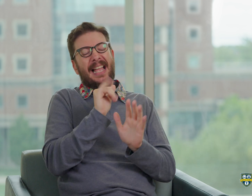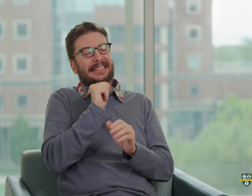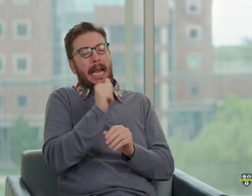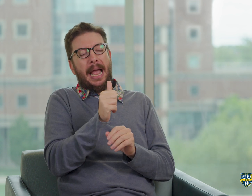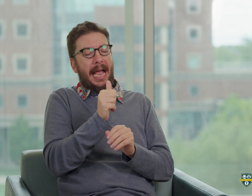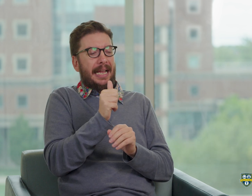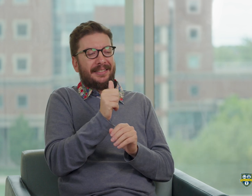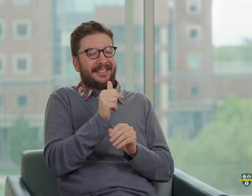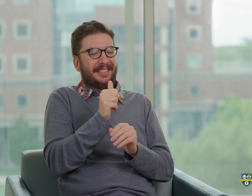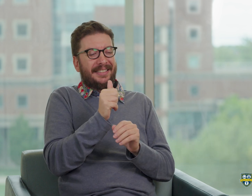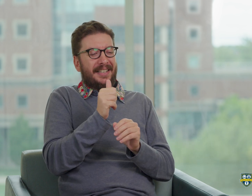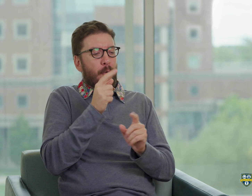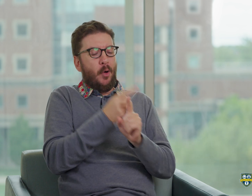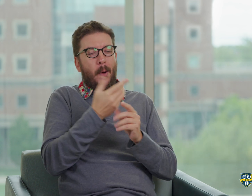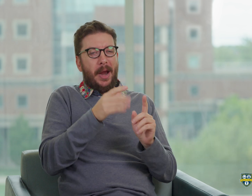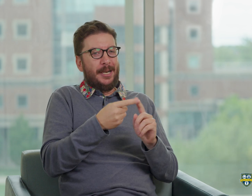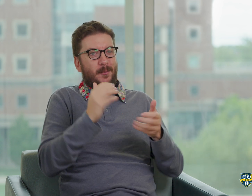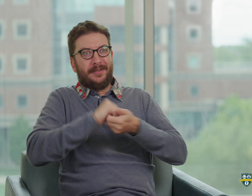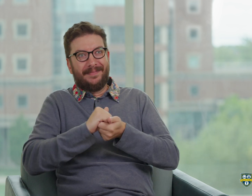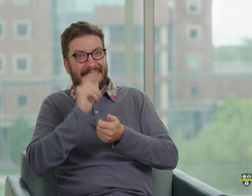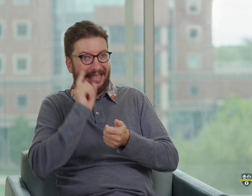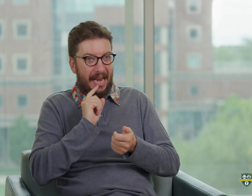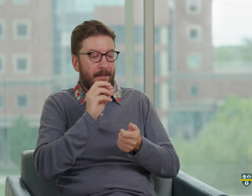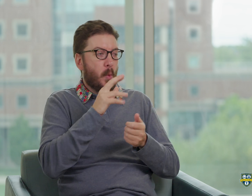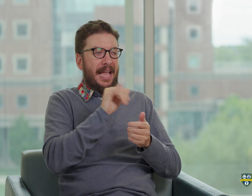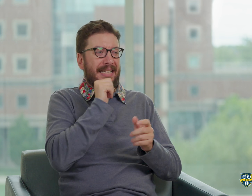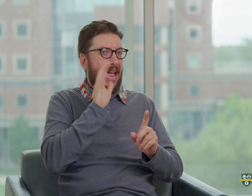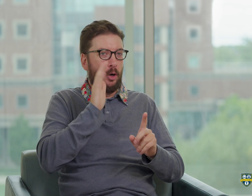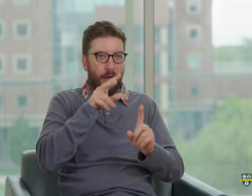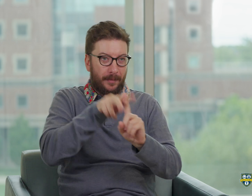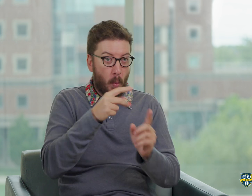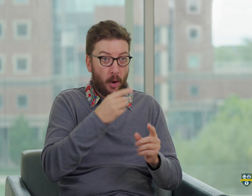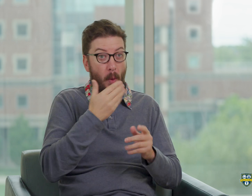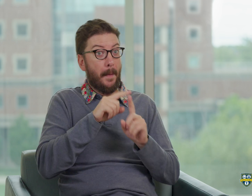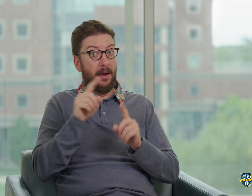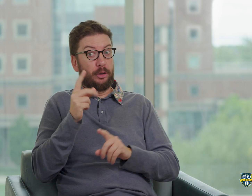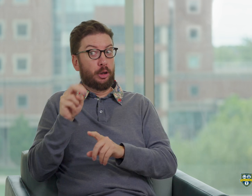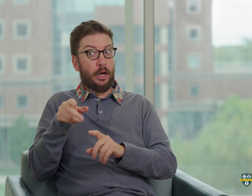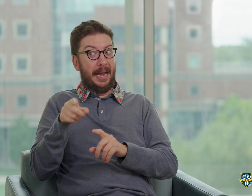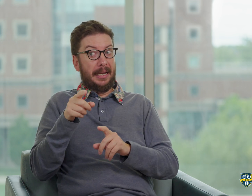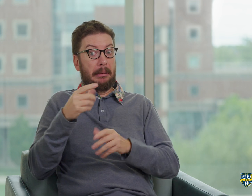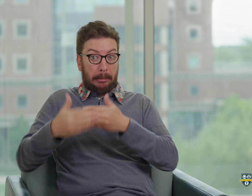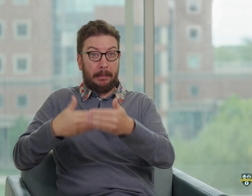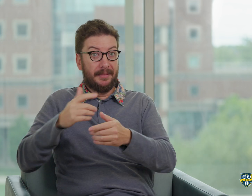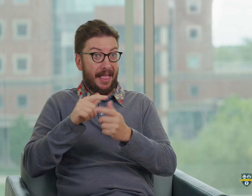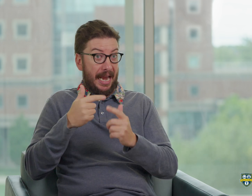intentions, what they are developing can go awry very quickly if they're not collaborating with deaf people from the beginning. But in my